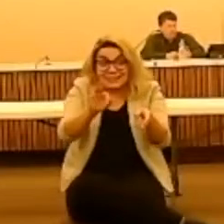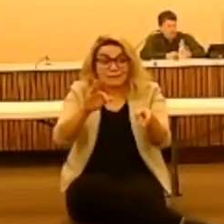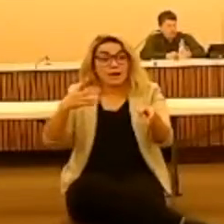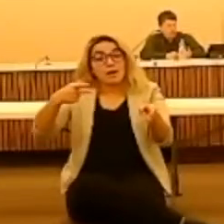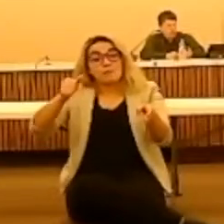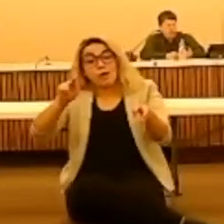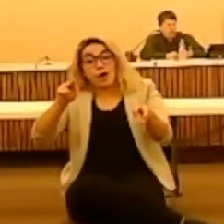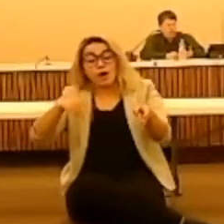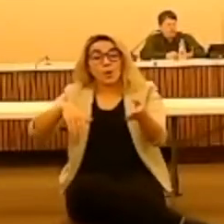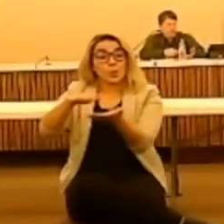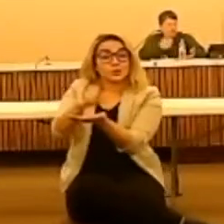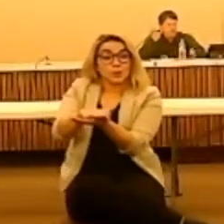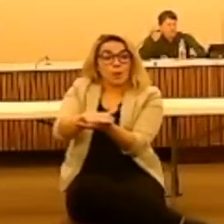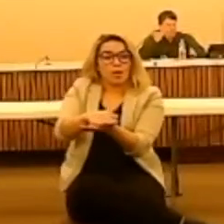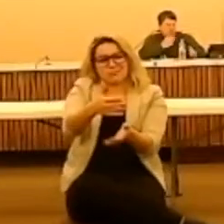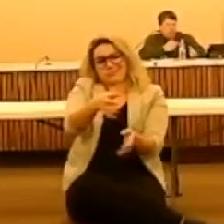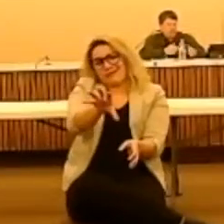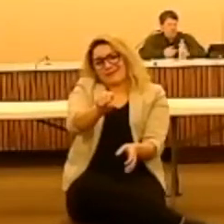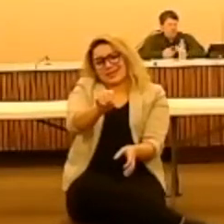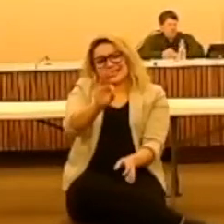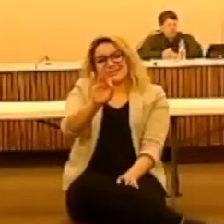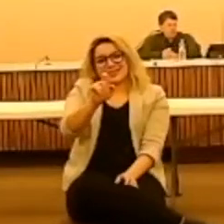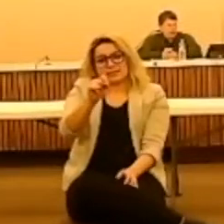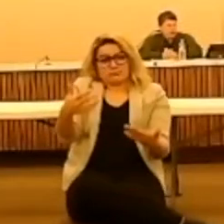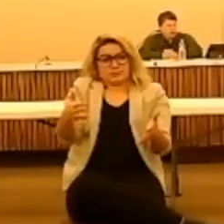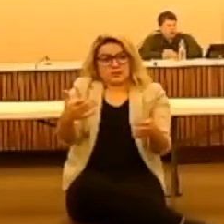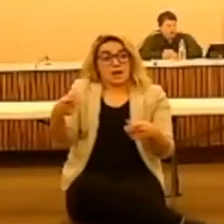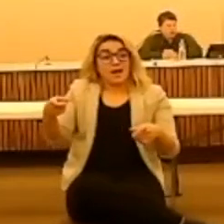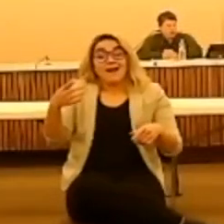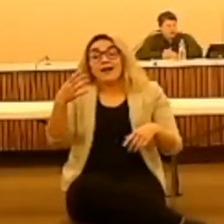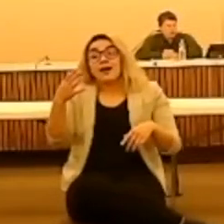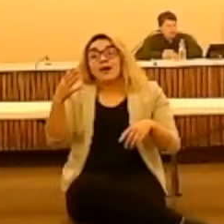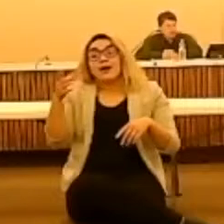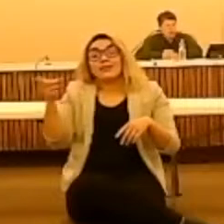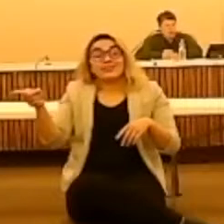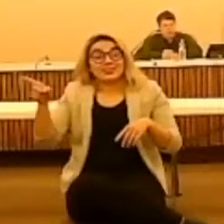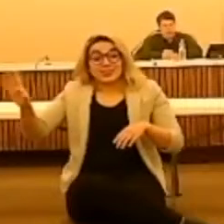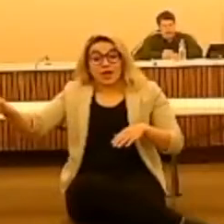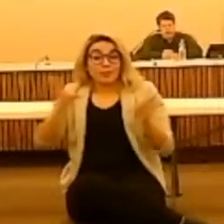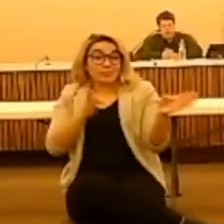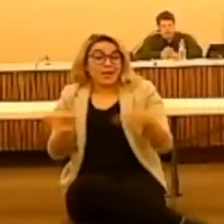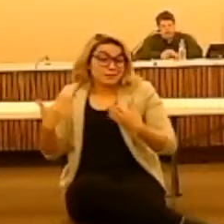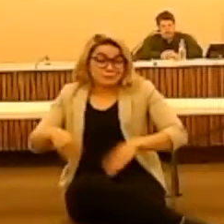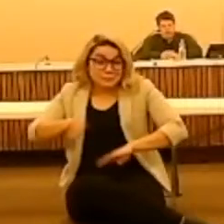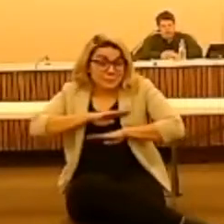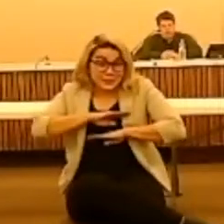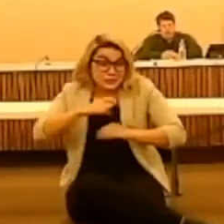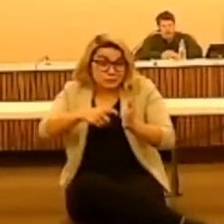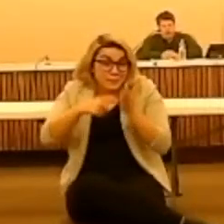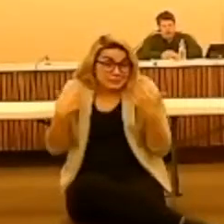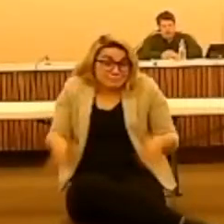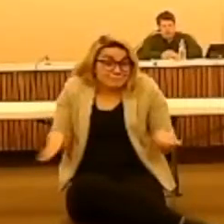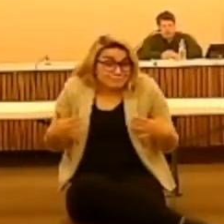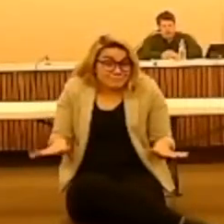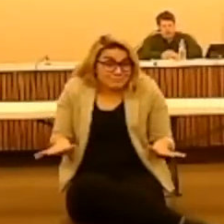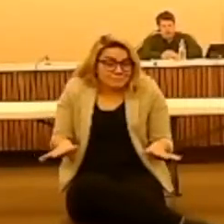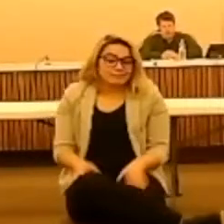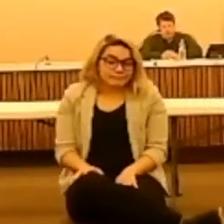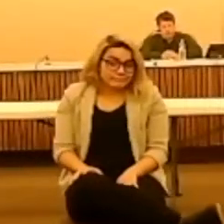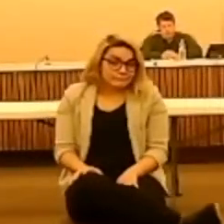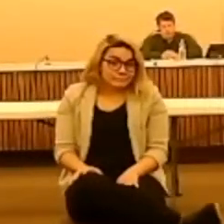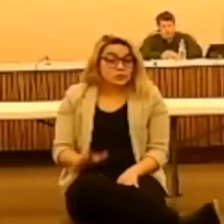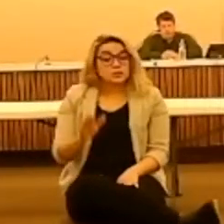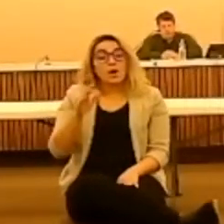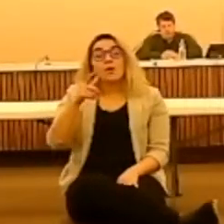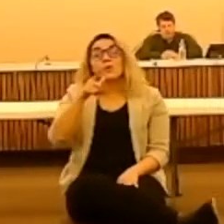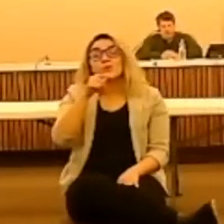case, it would be 100. It's 100 feet. So they're actually already there. So to answer the questions, if the